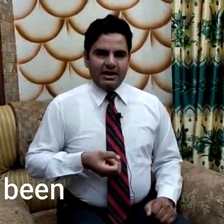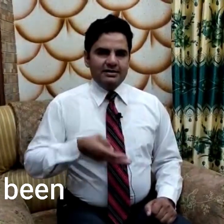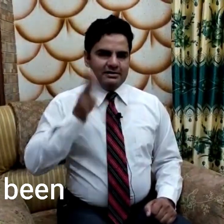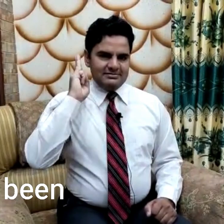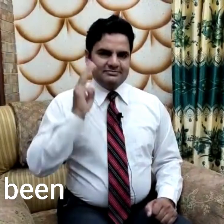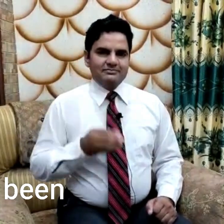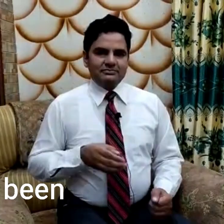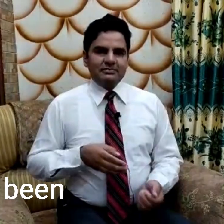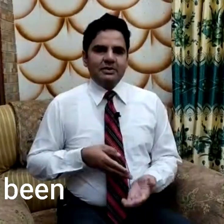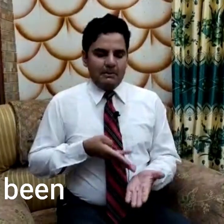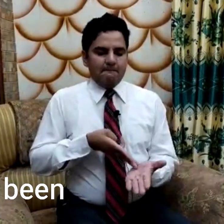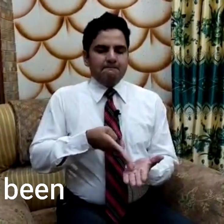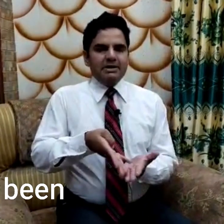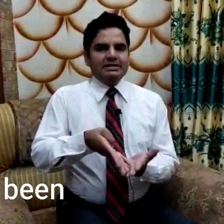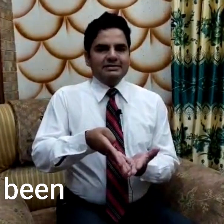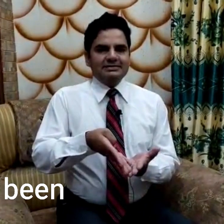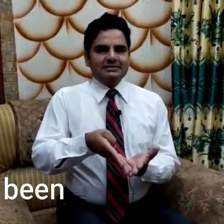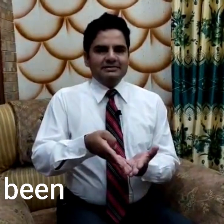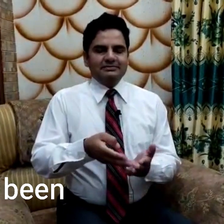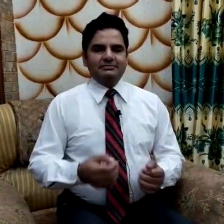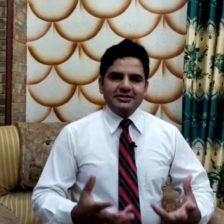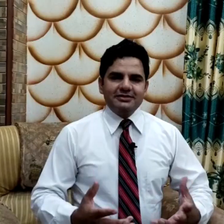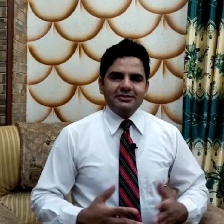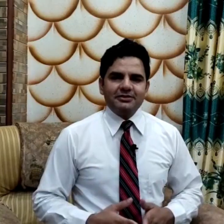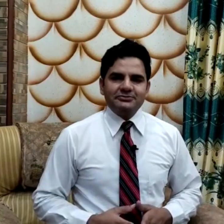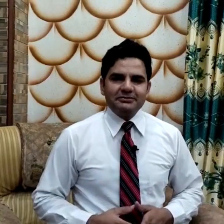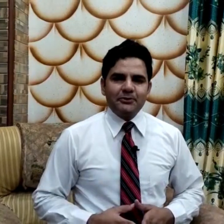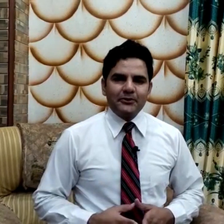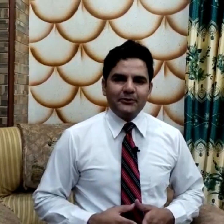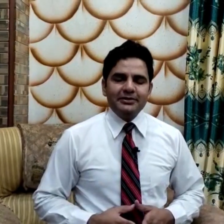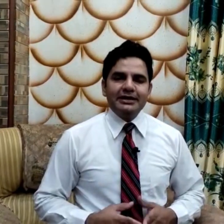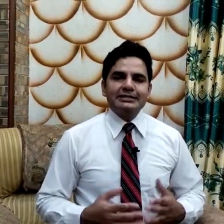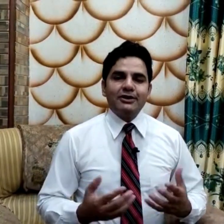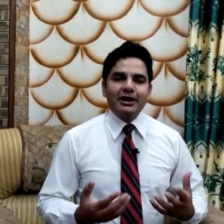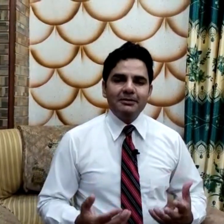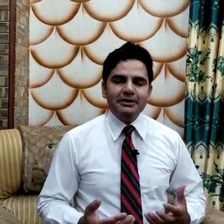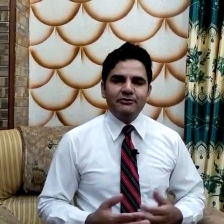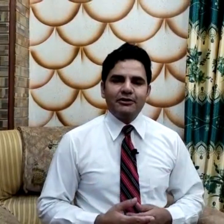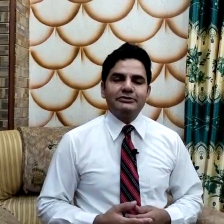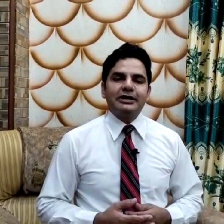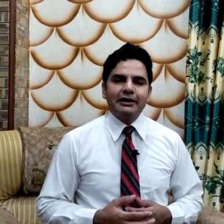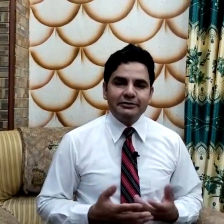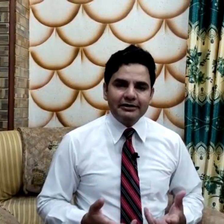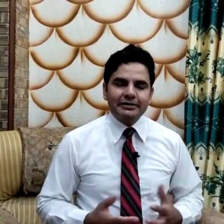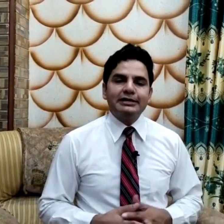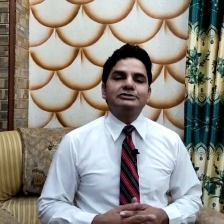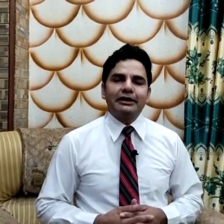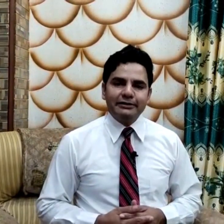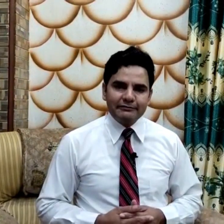had been. These are the subject pronoun and the helping verb which I have delivered in sign